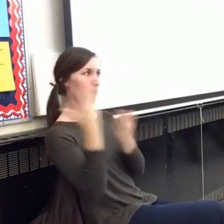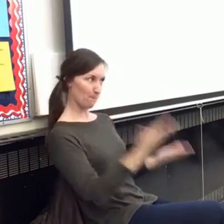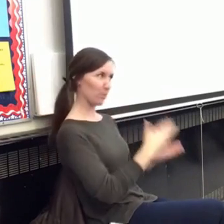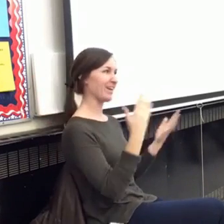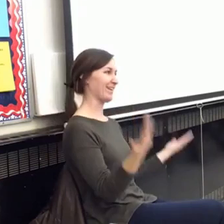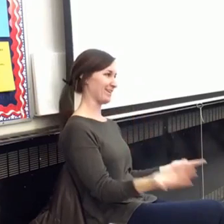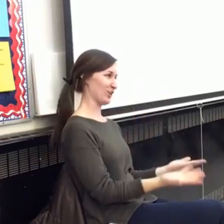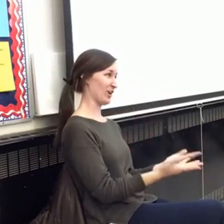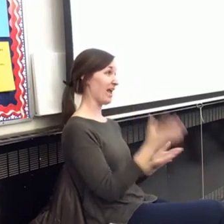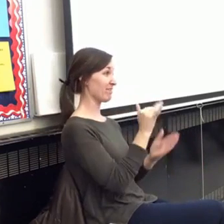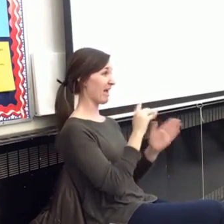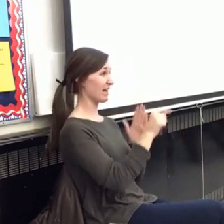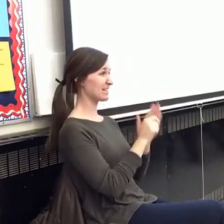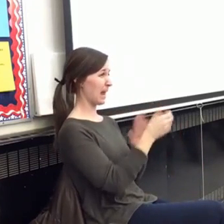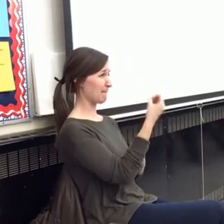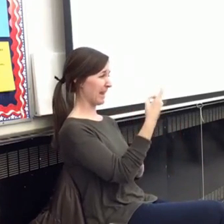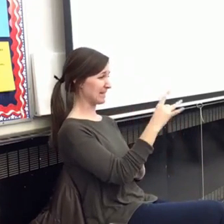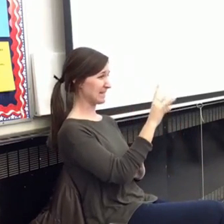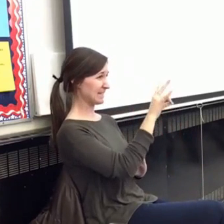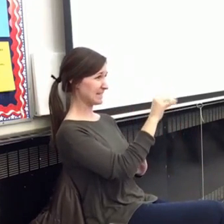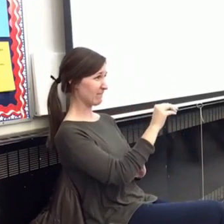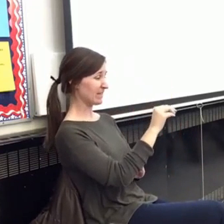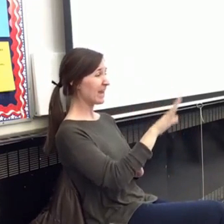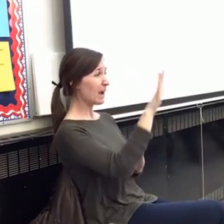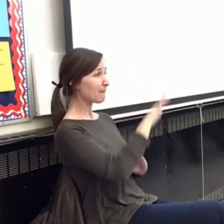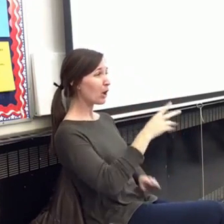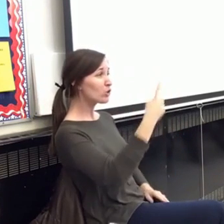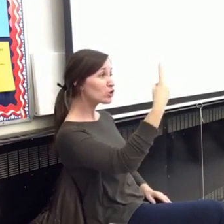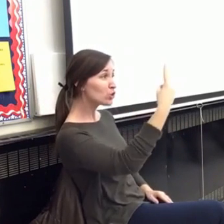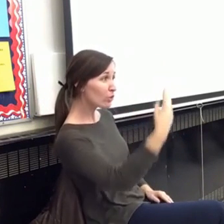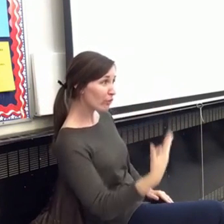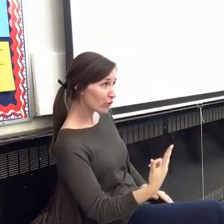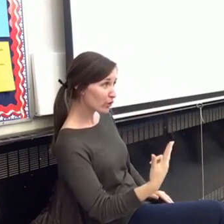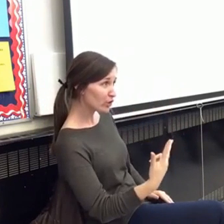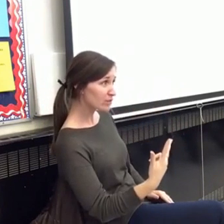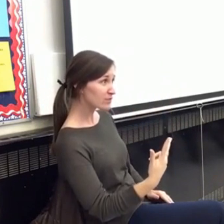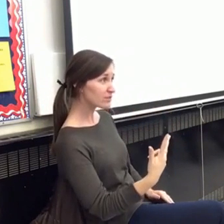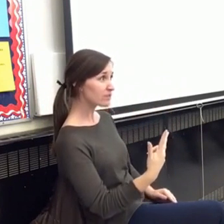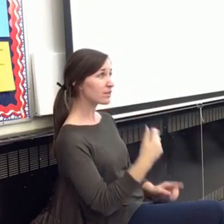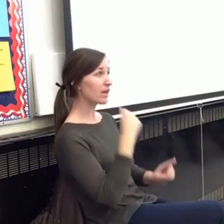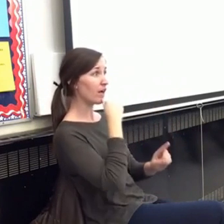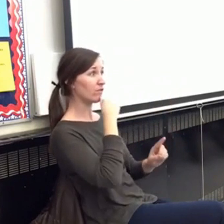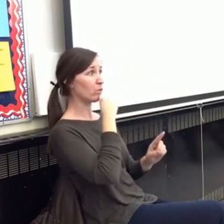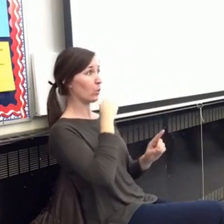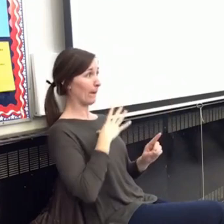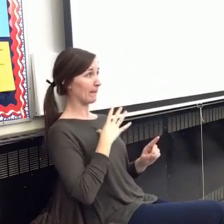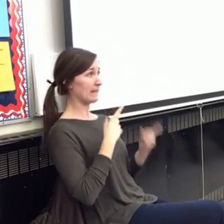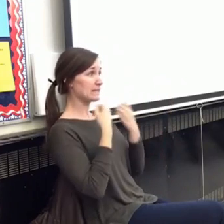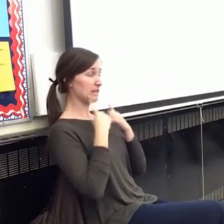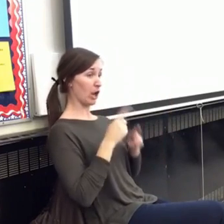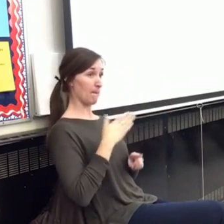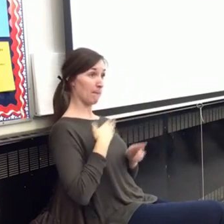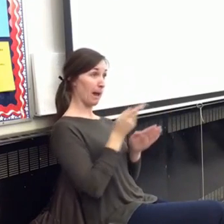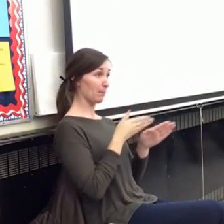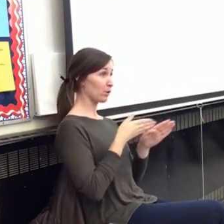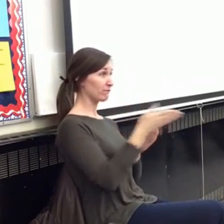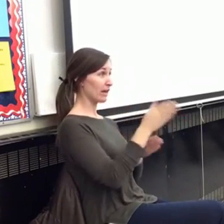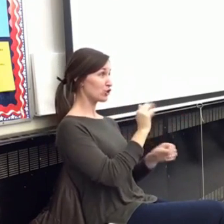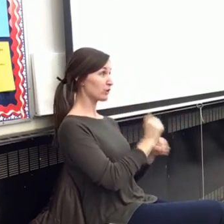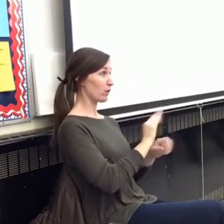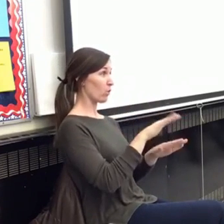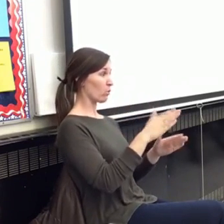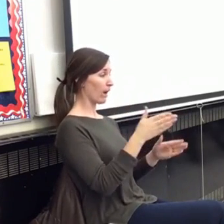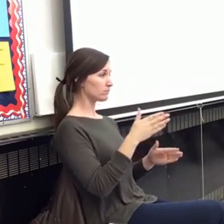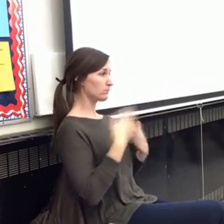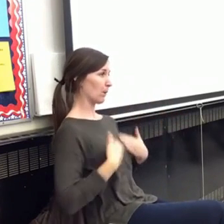in 1870, almost 2/3 declared that their profession is prostitution. Now remember, here in the United